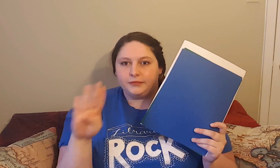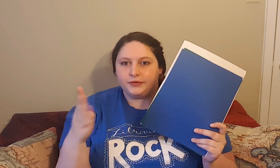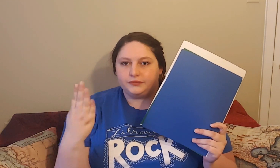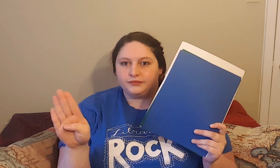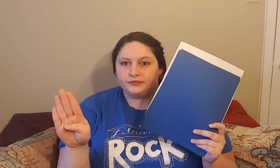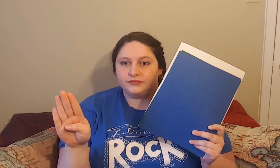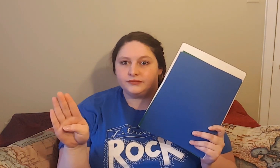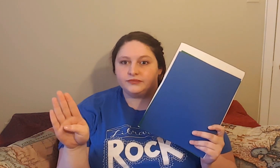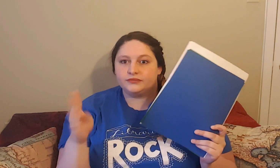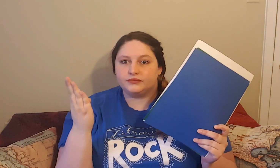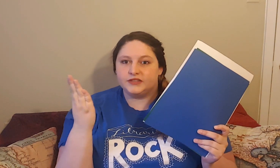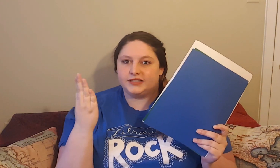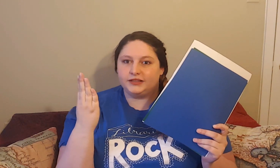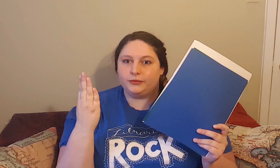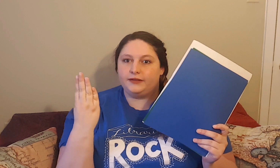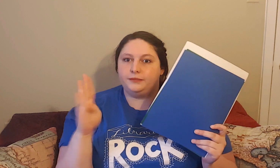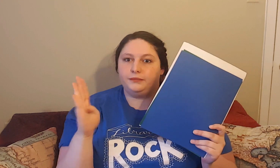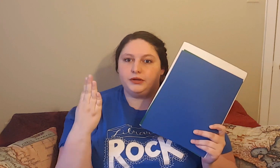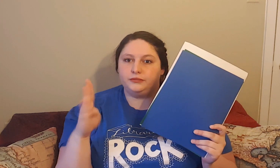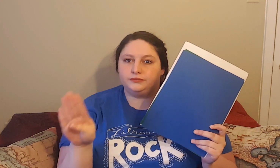blue. Just a little wave, blue.